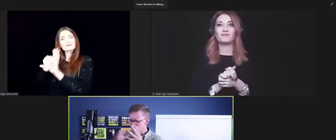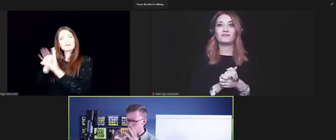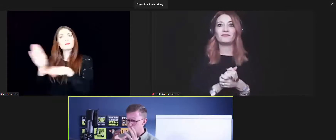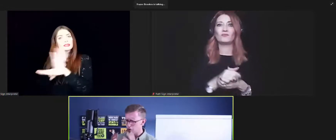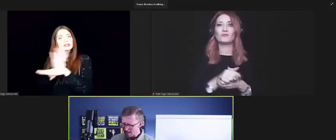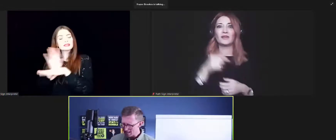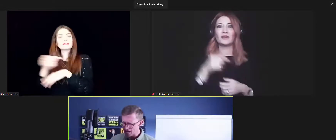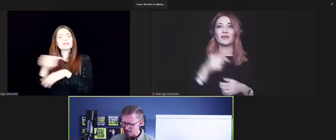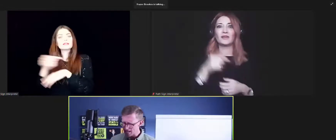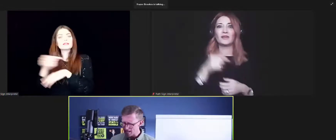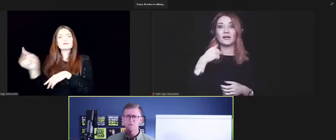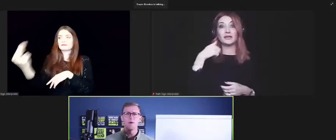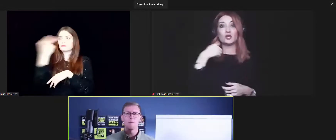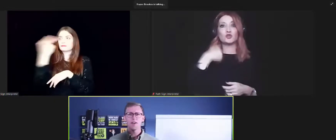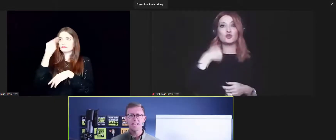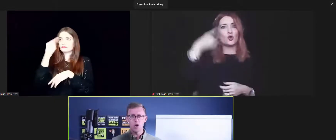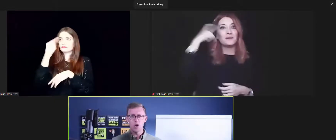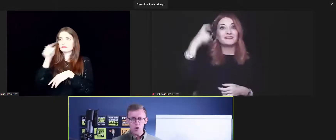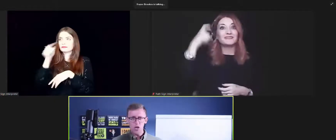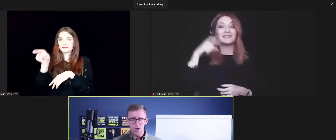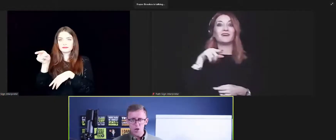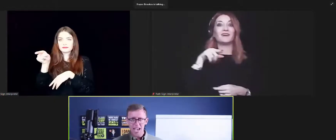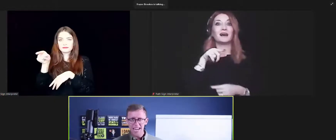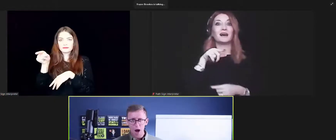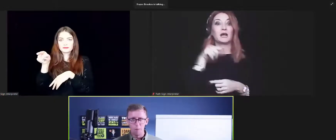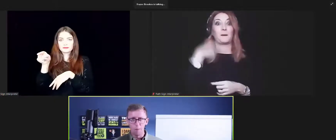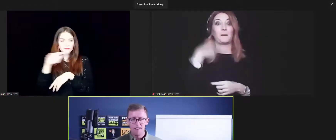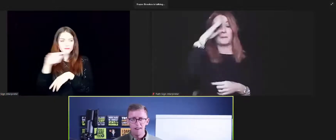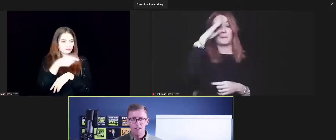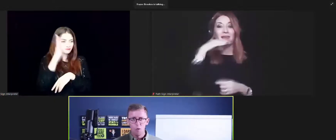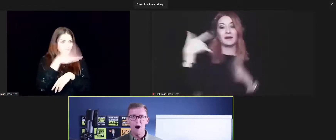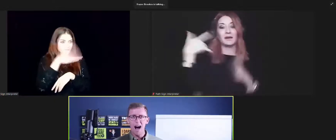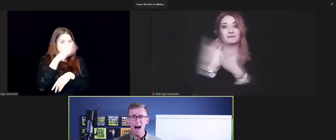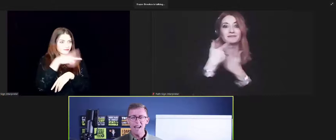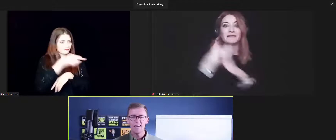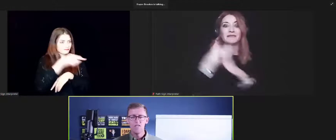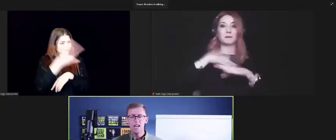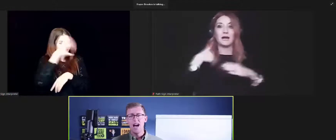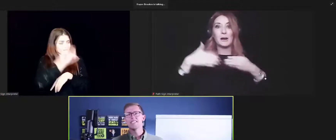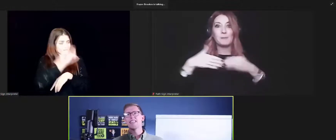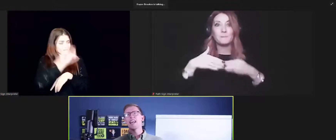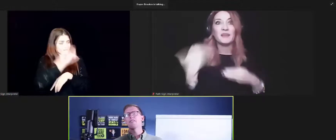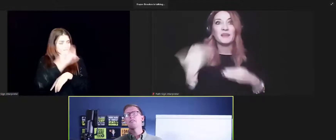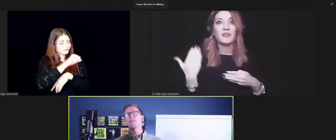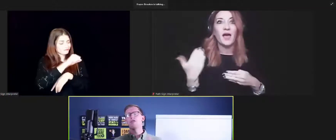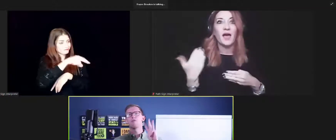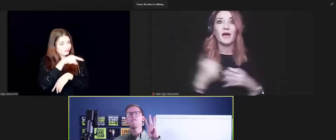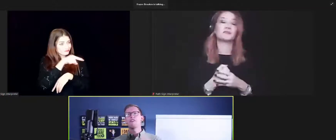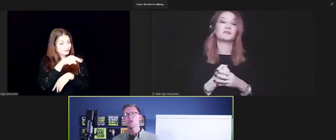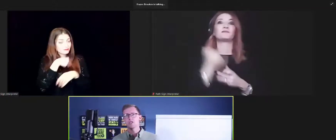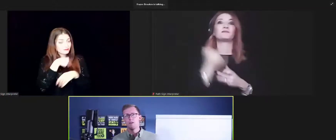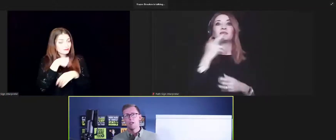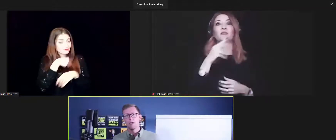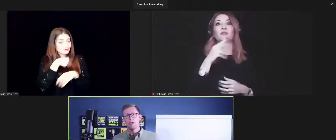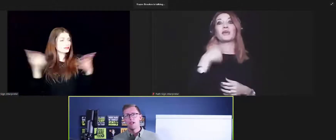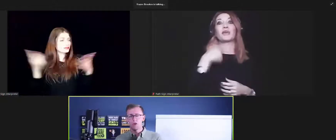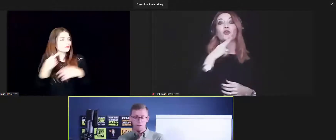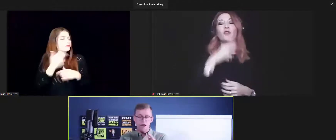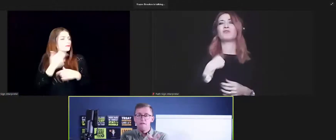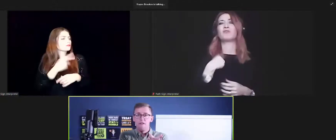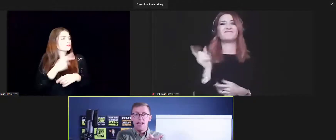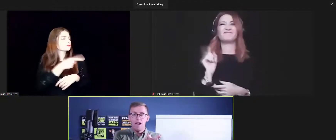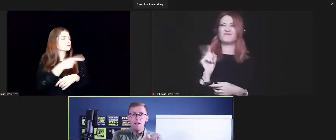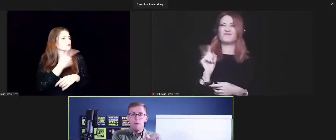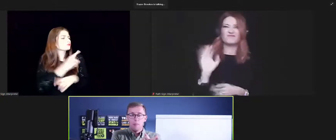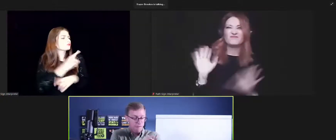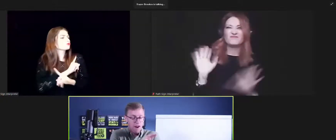the greatness of network marketing. And you're saying no. Why? I said, Dad, I've got 3 fears. I've got the fear of